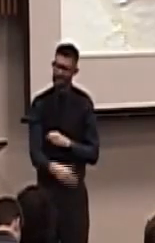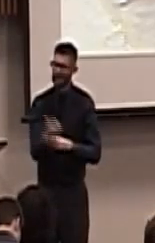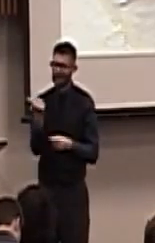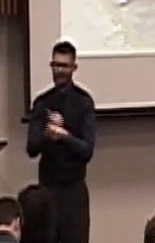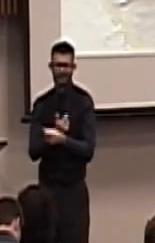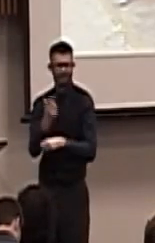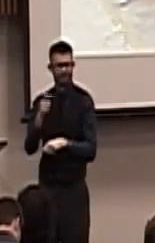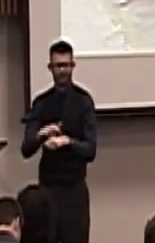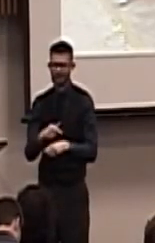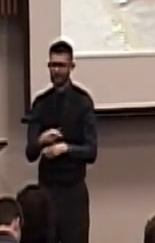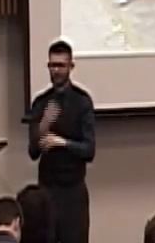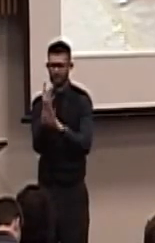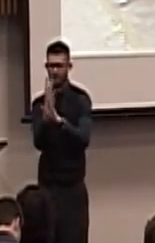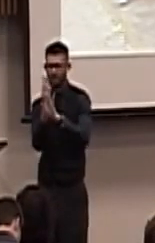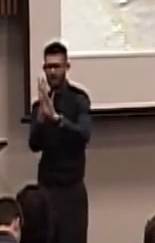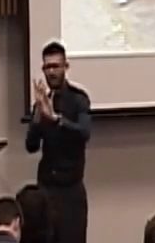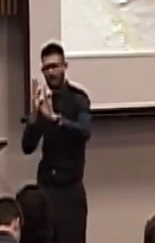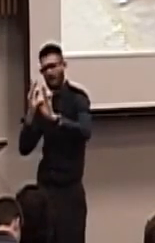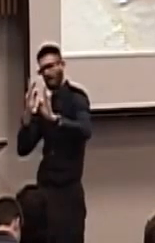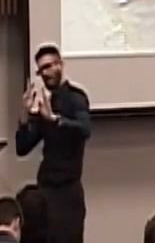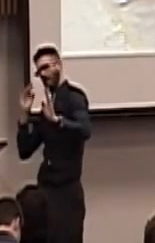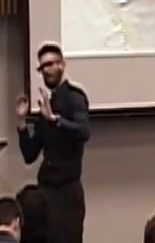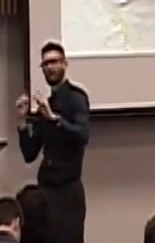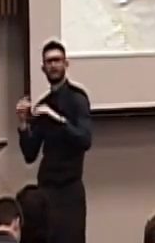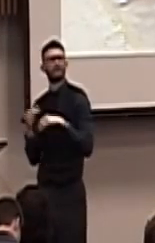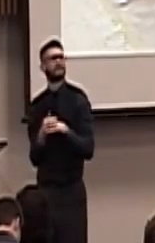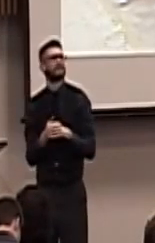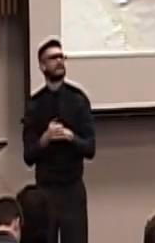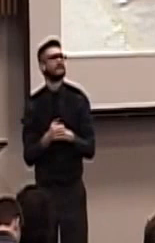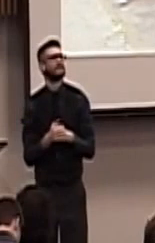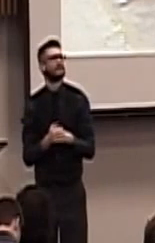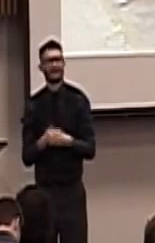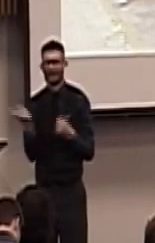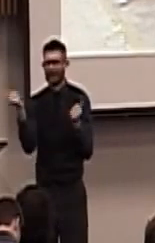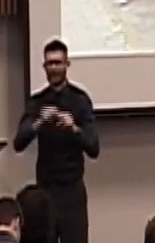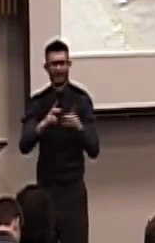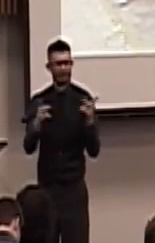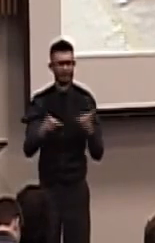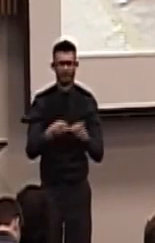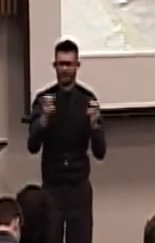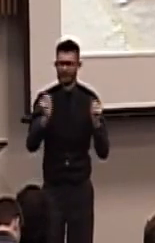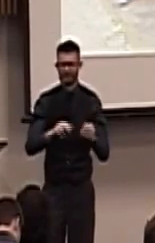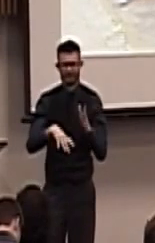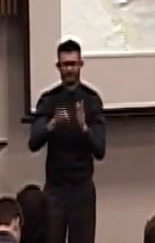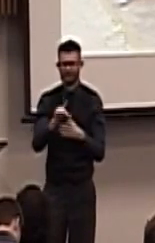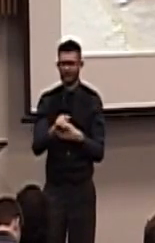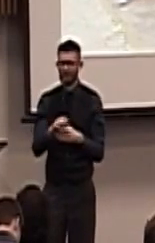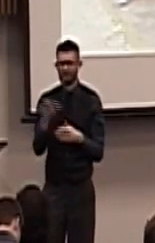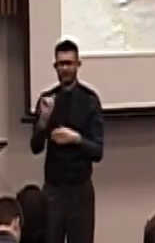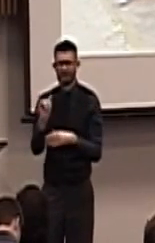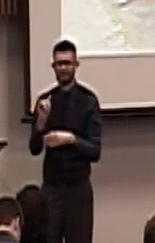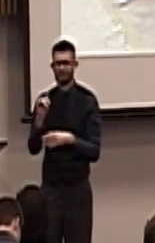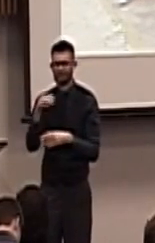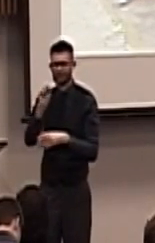been lines of people anywhere they can find shade to get out of the sun or rain.